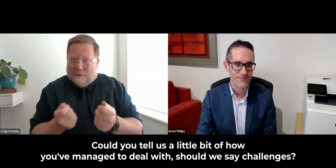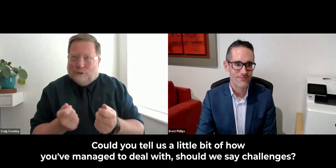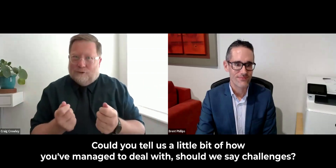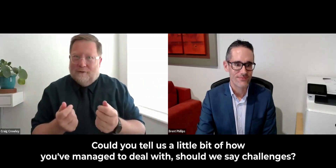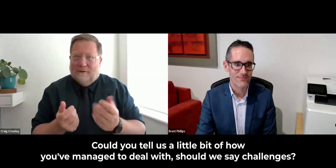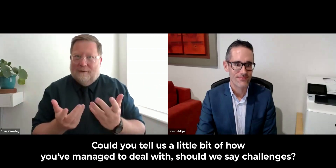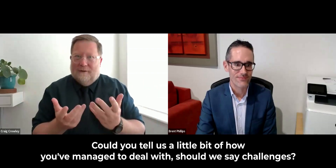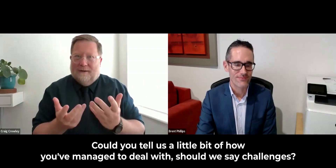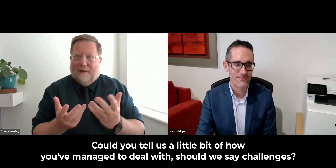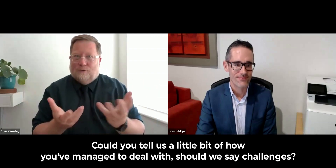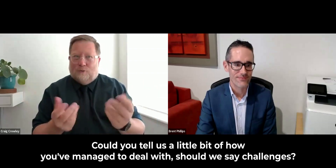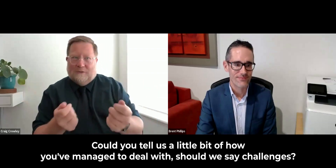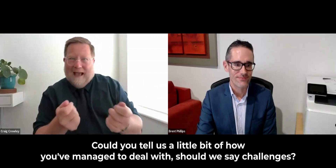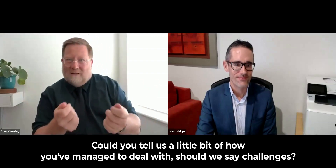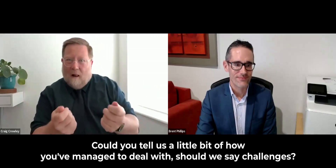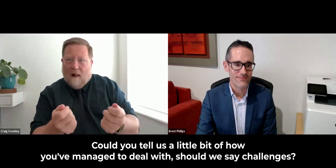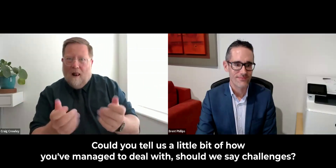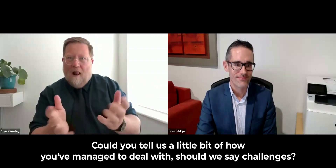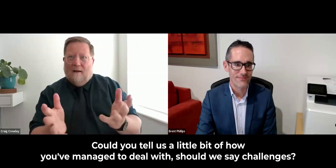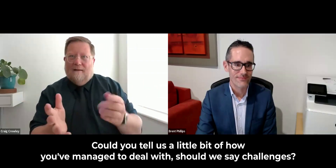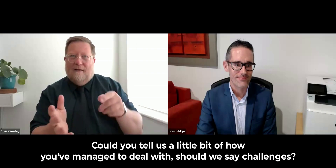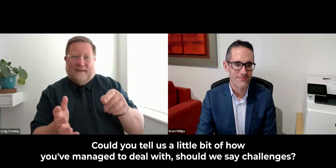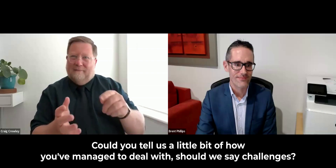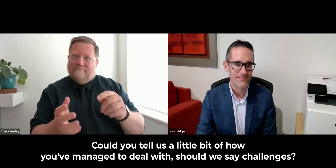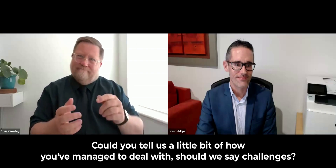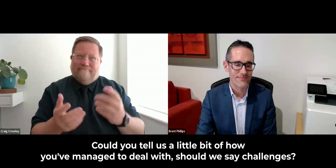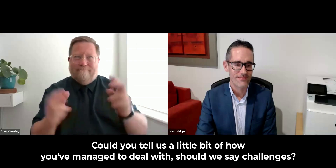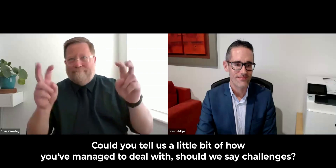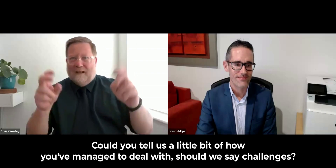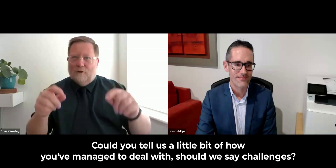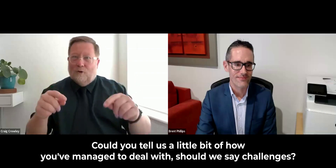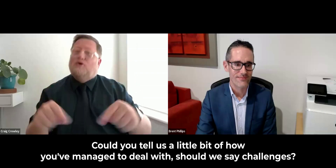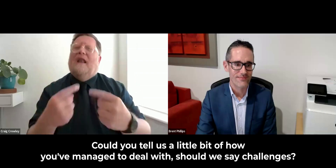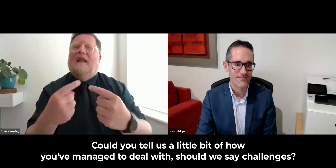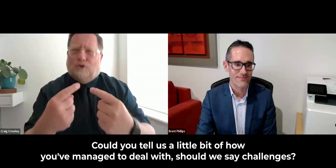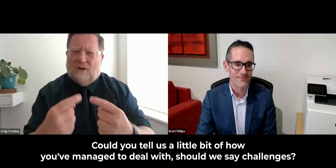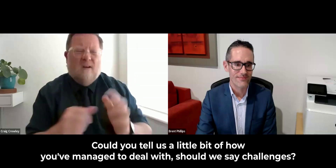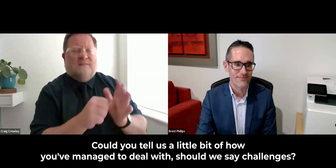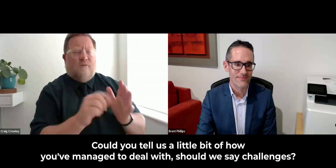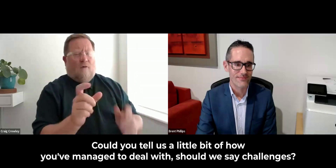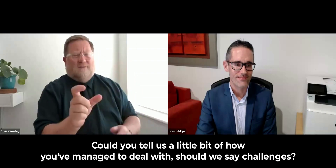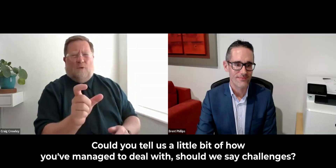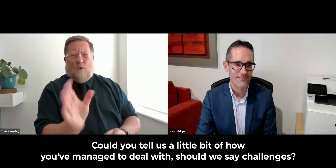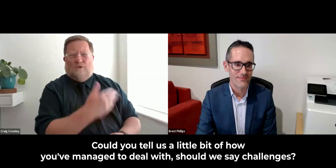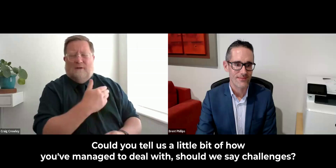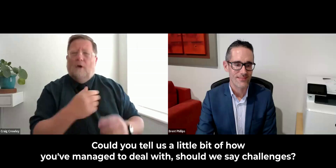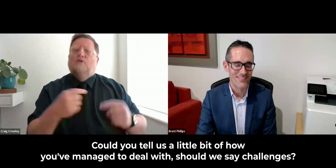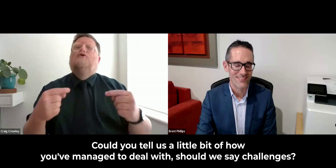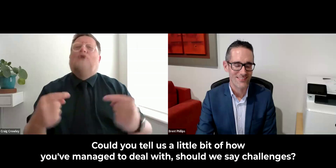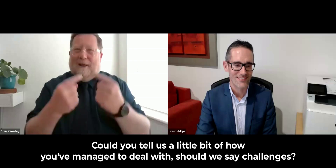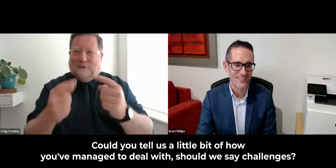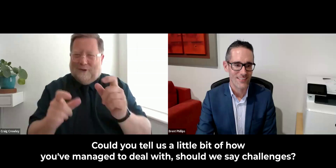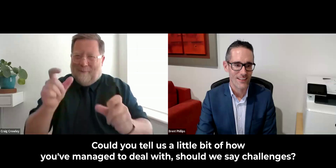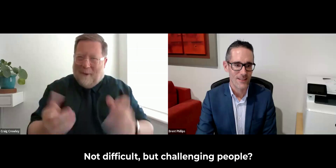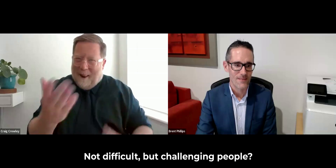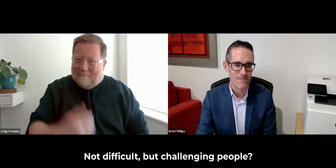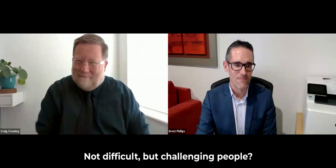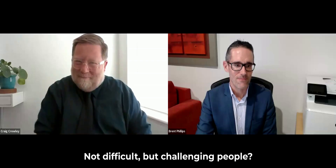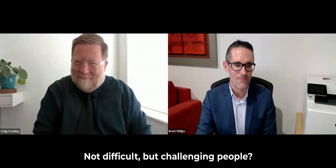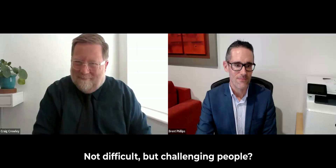Could you tell us a little bit of how you've managed to deal with, should we say, challenges? Not difficult,